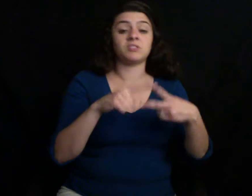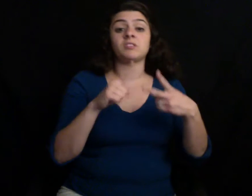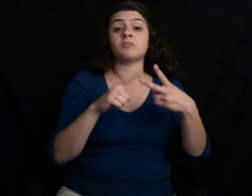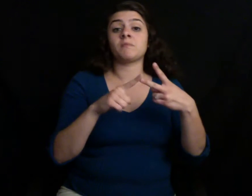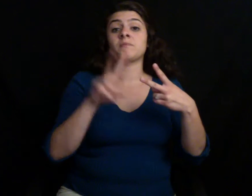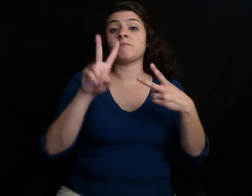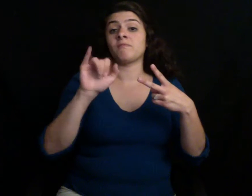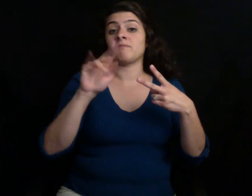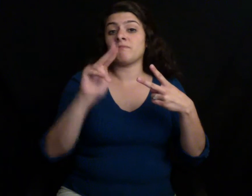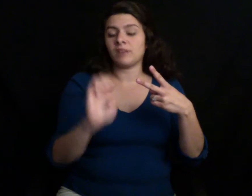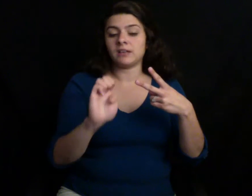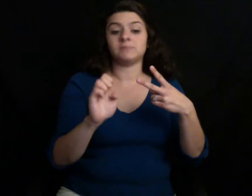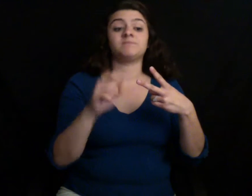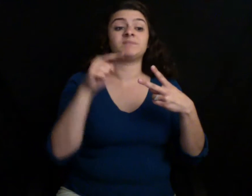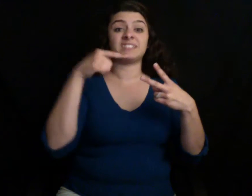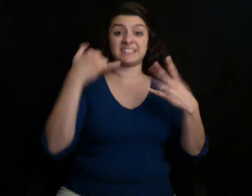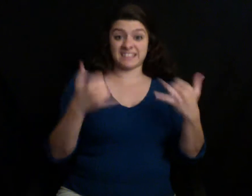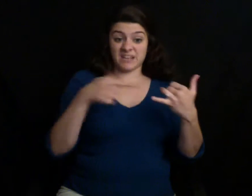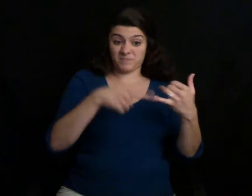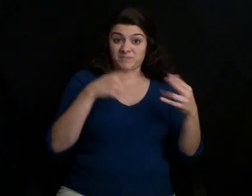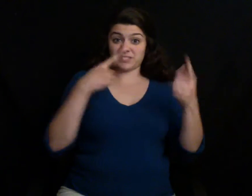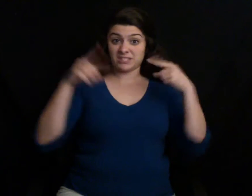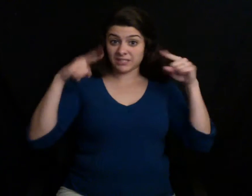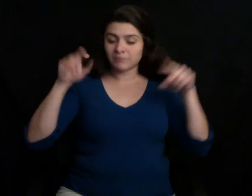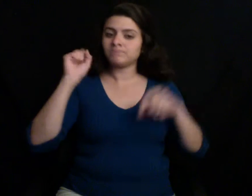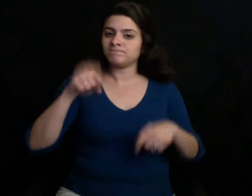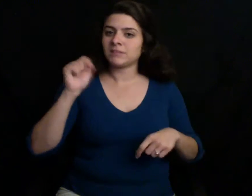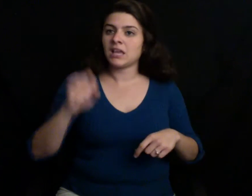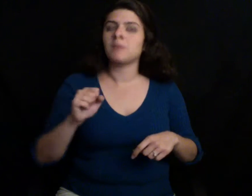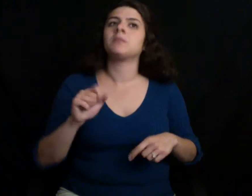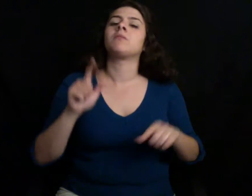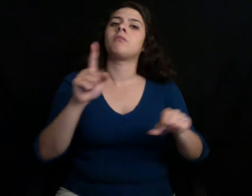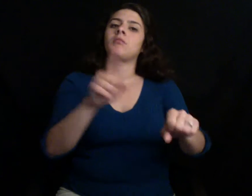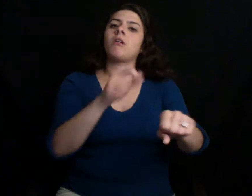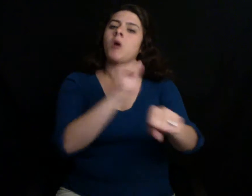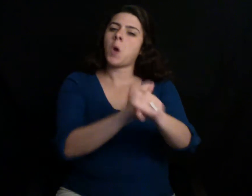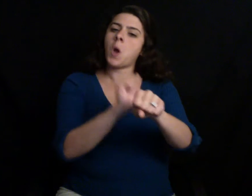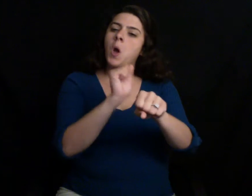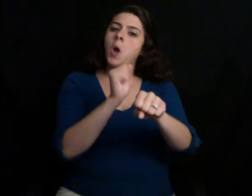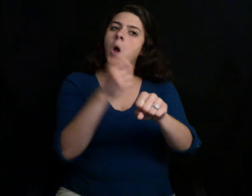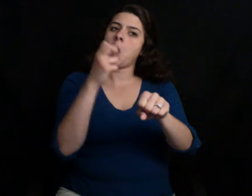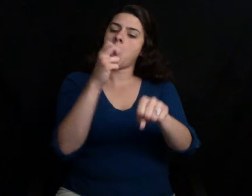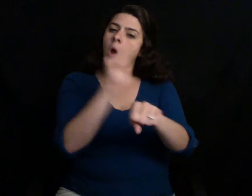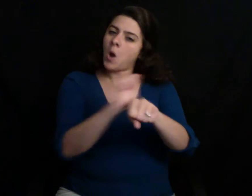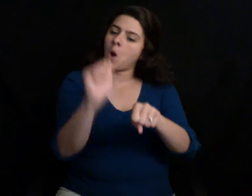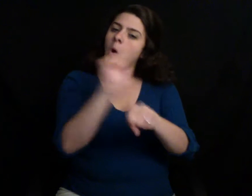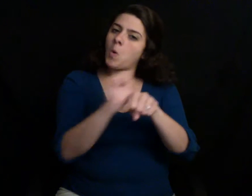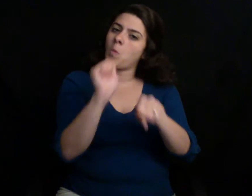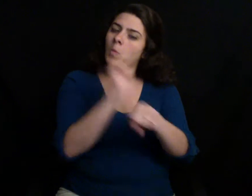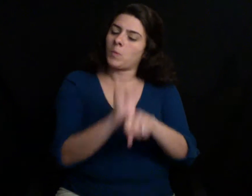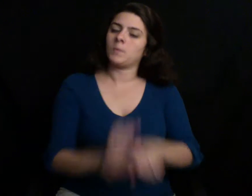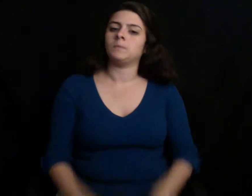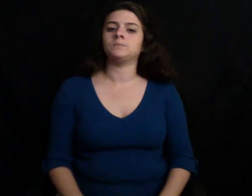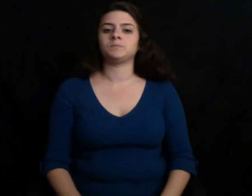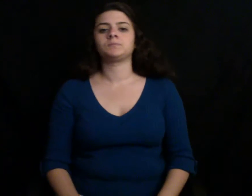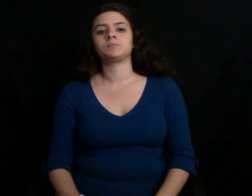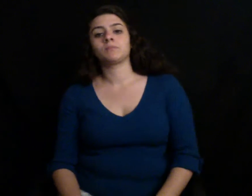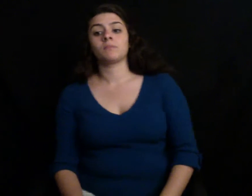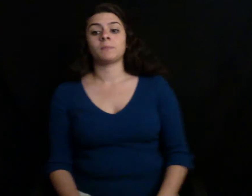was a long path to get there. We wanted to try something a little different for this week's episode. A few of the YouTube videos that Daystorm has made have bubbled up